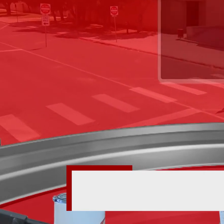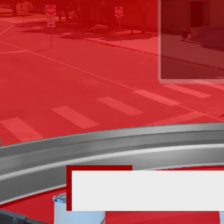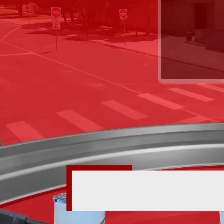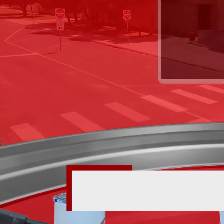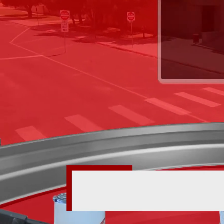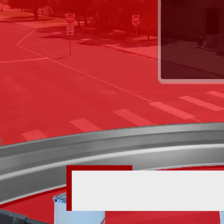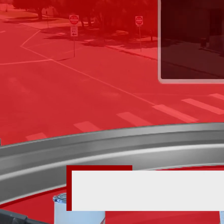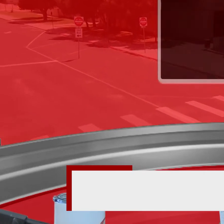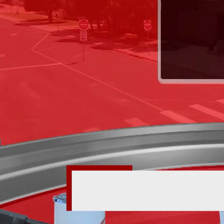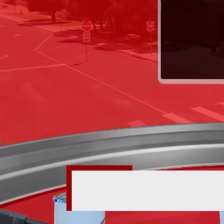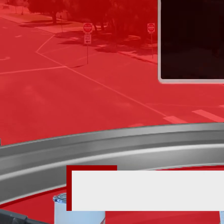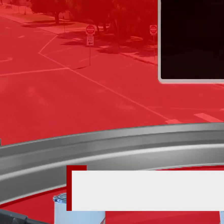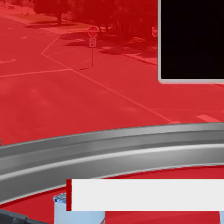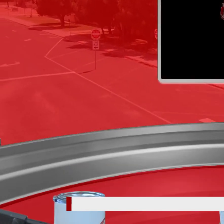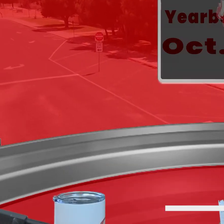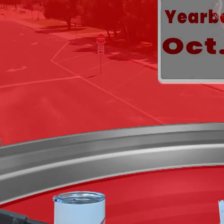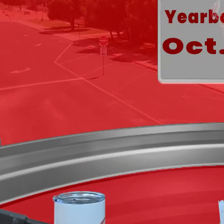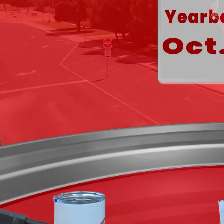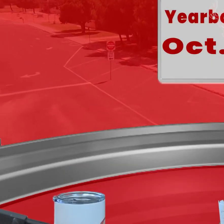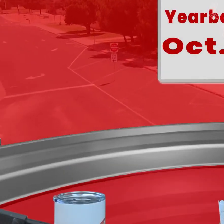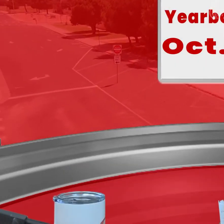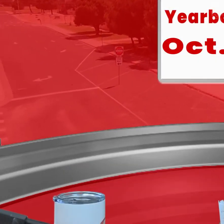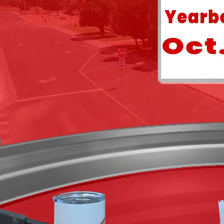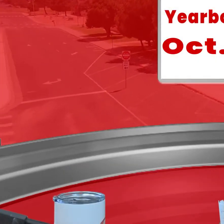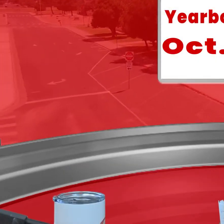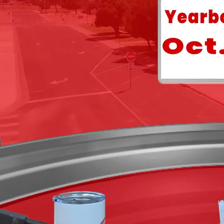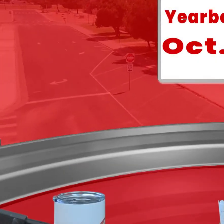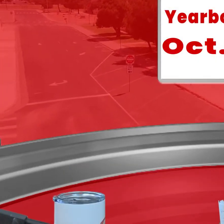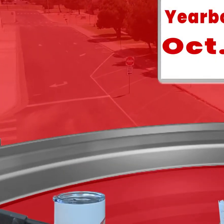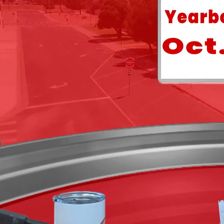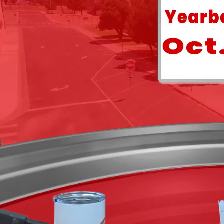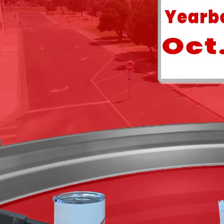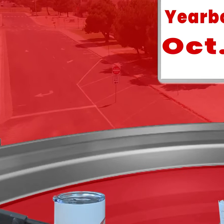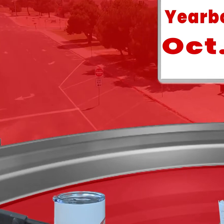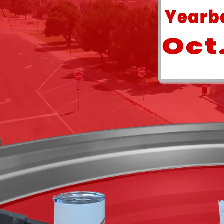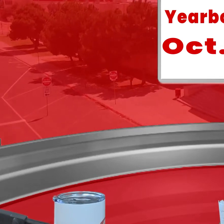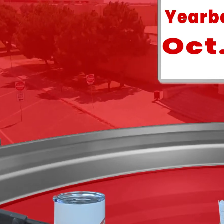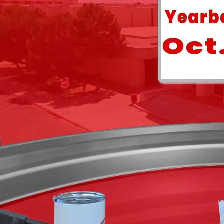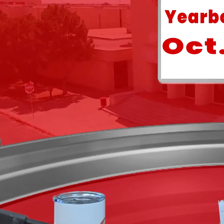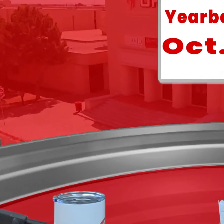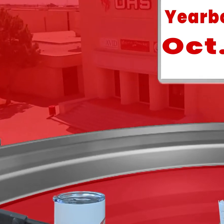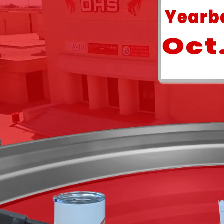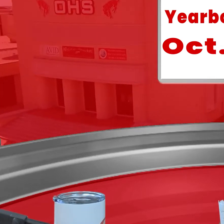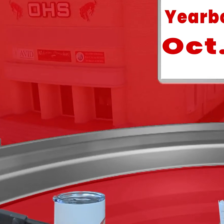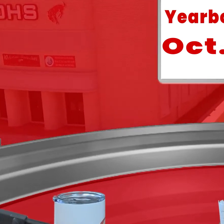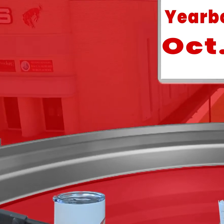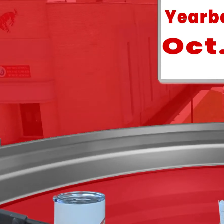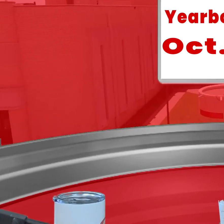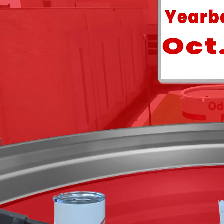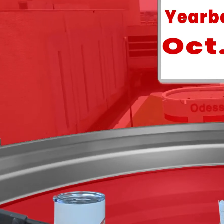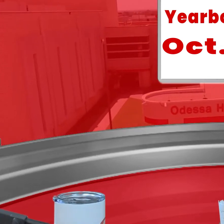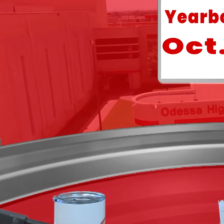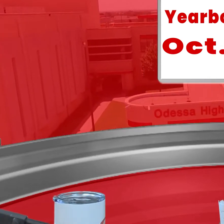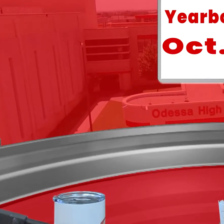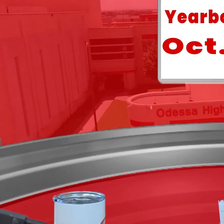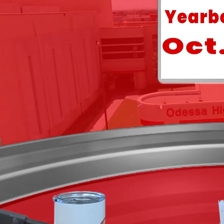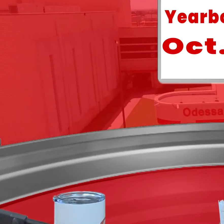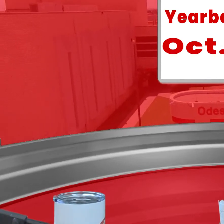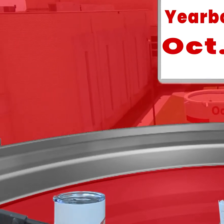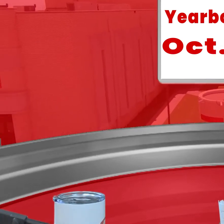on Wednesday. Yearbook photos will be available at the end of this month for freshmen, sophomore, and juniors. You can get the